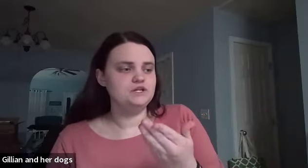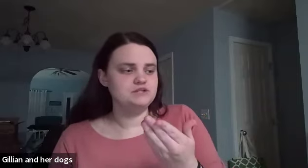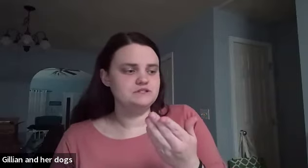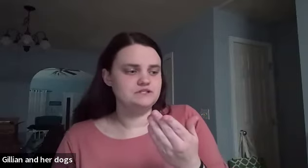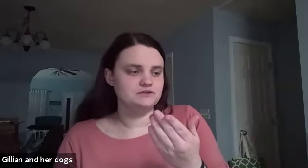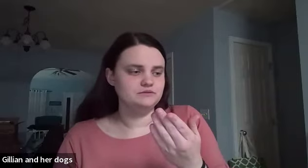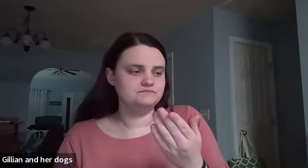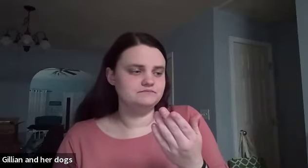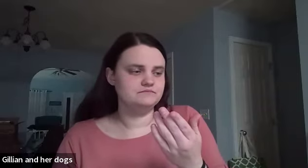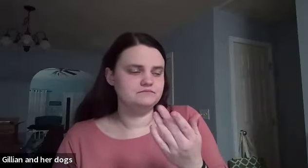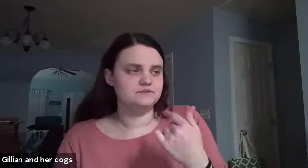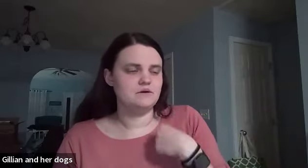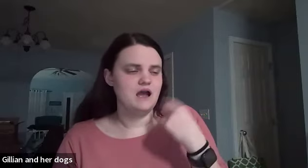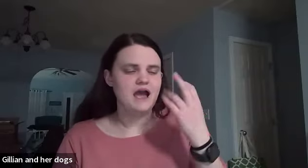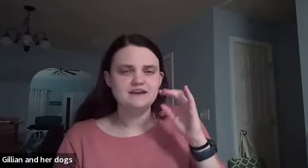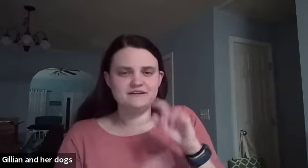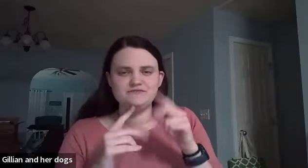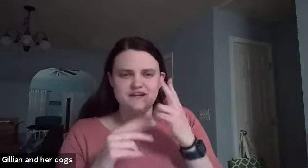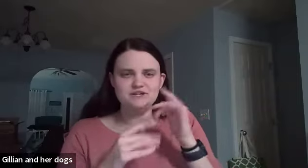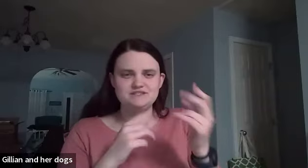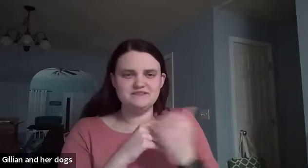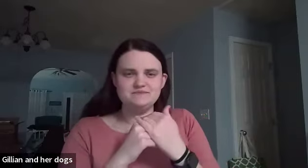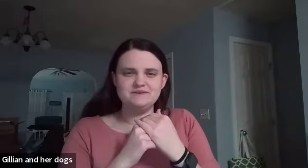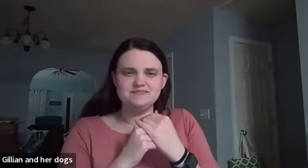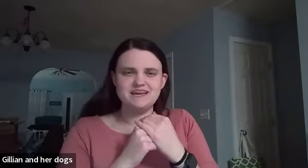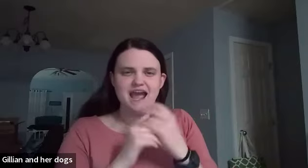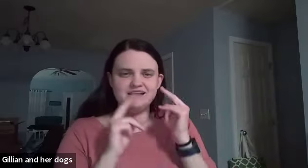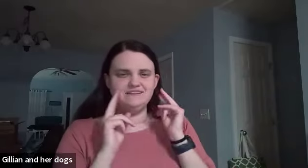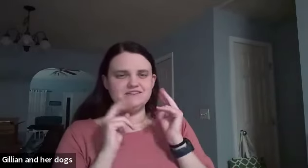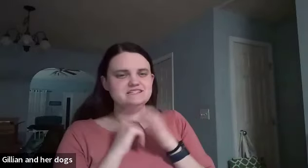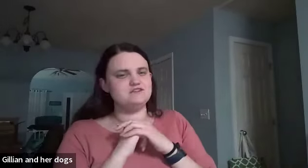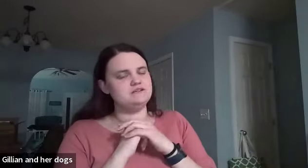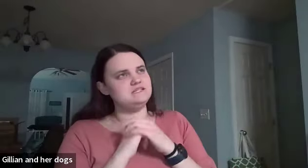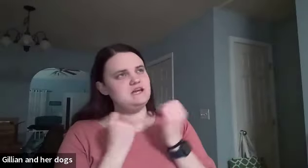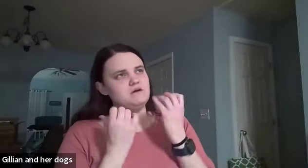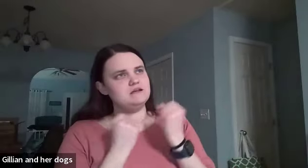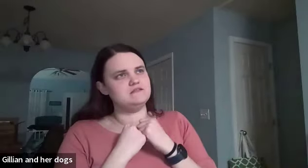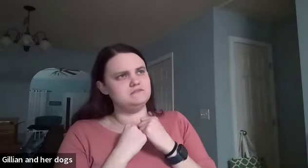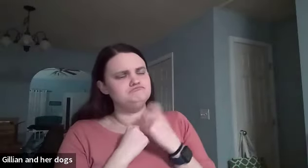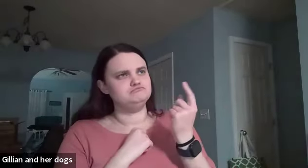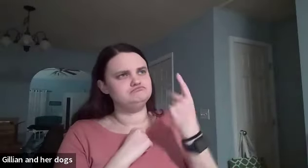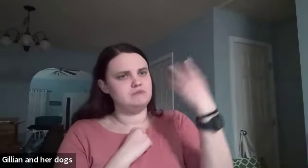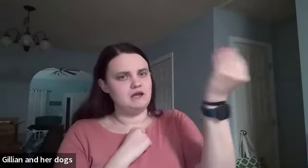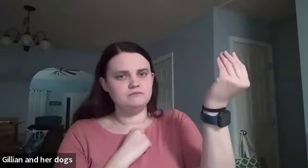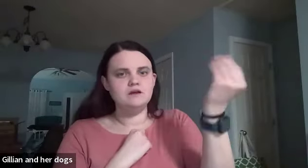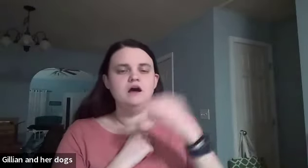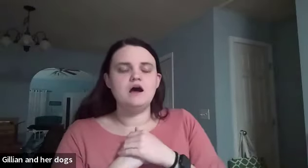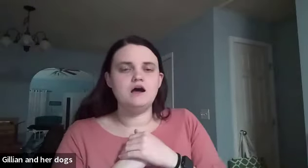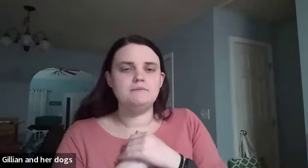what you would do. So I had to, it's funny when you sent them to me, Miss Kate, I had to literally sit there and see how would I send them.